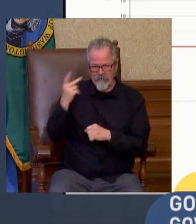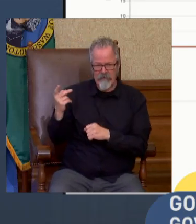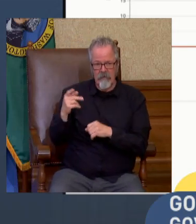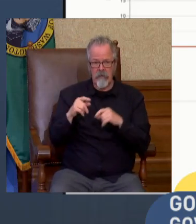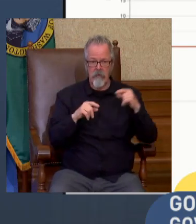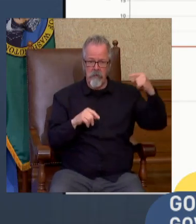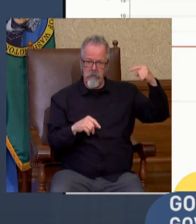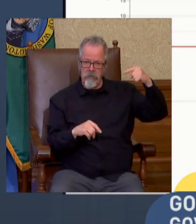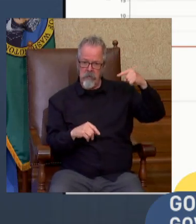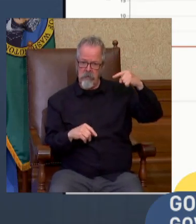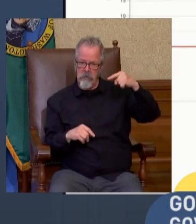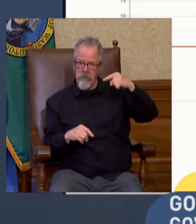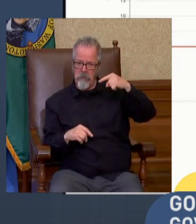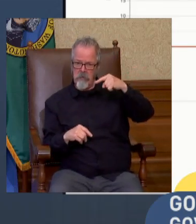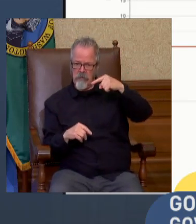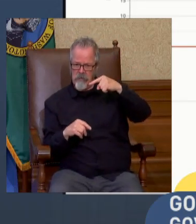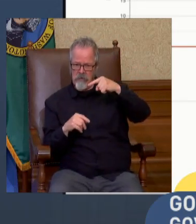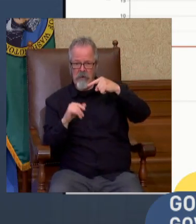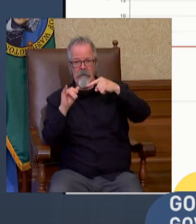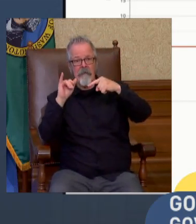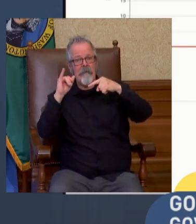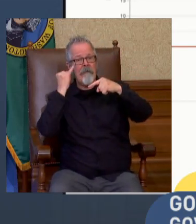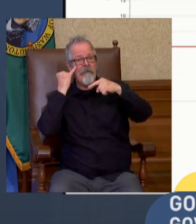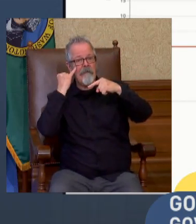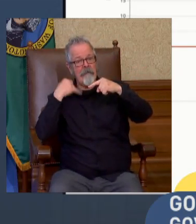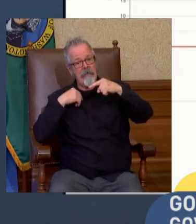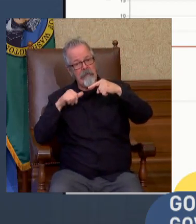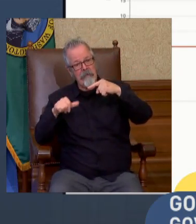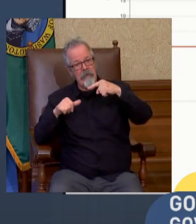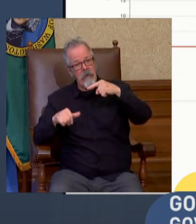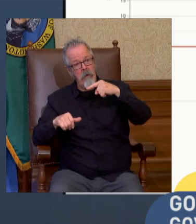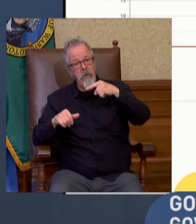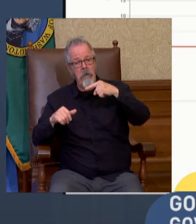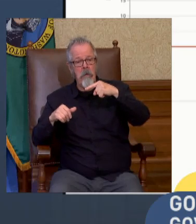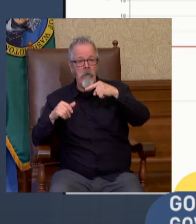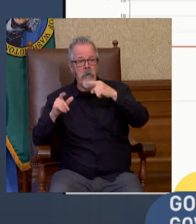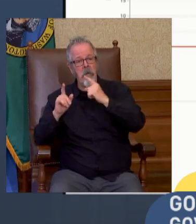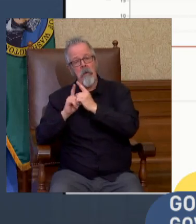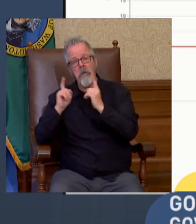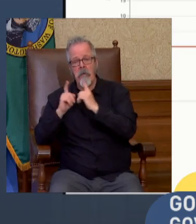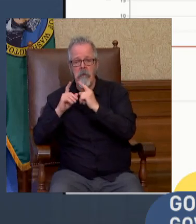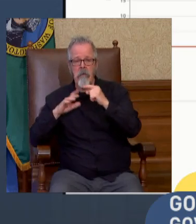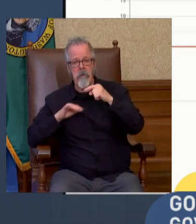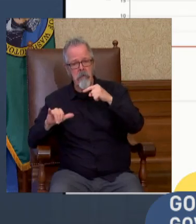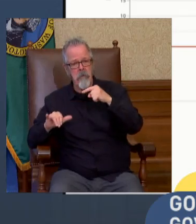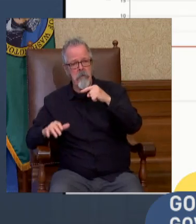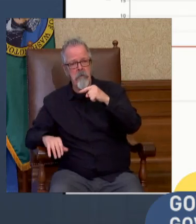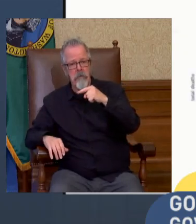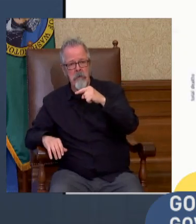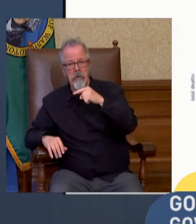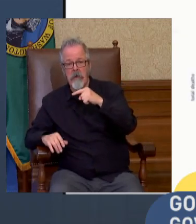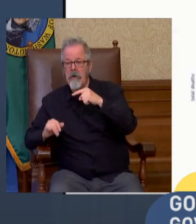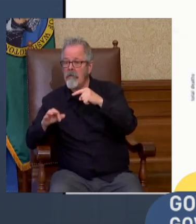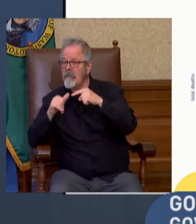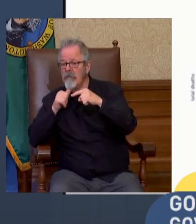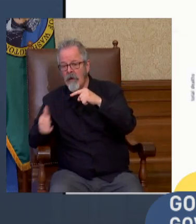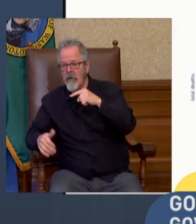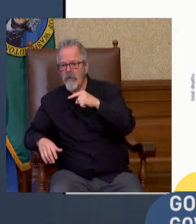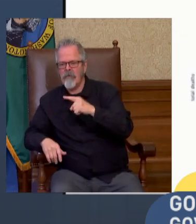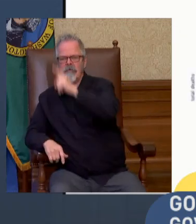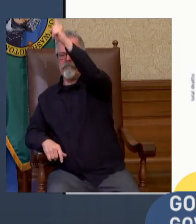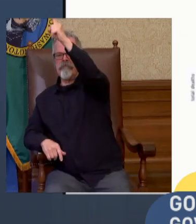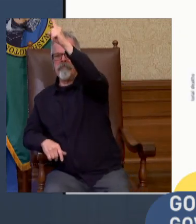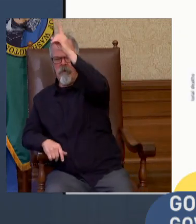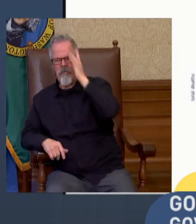go up again fairly dramatically if we were to abandon our social distancing. I'll show you a third line.